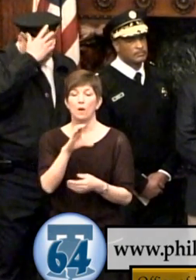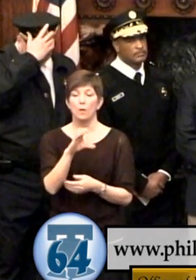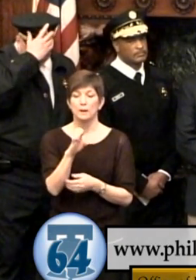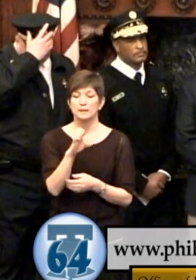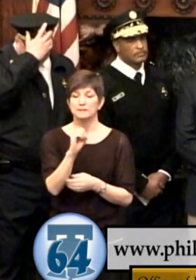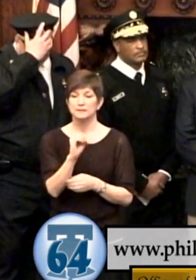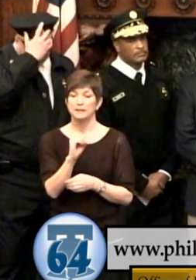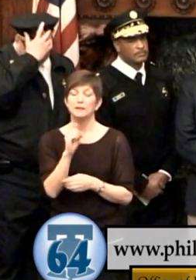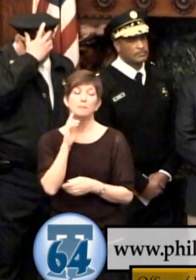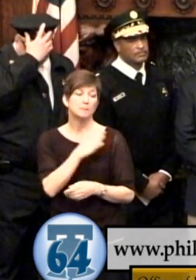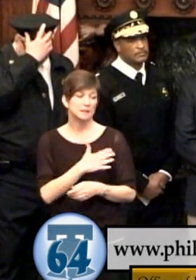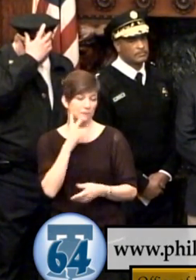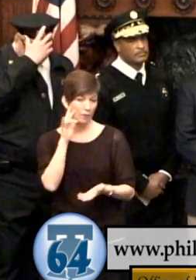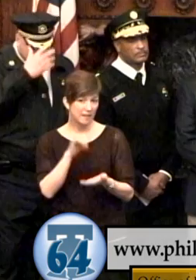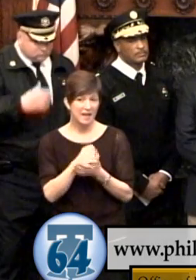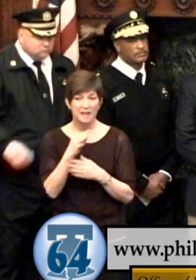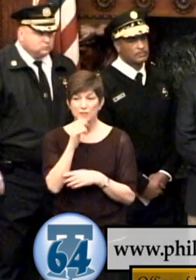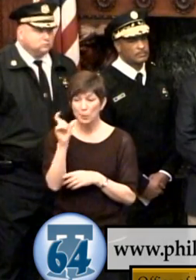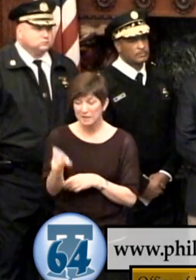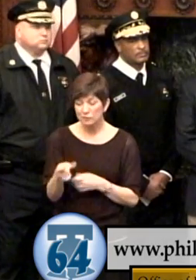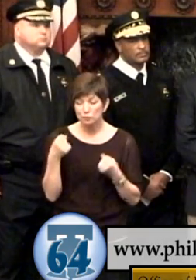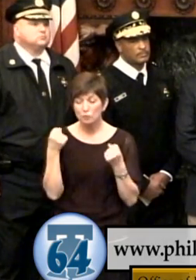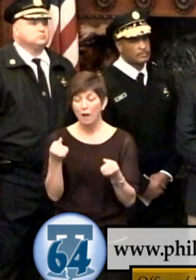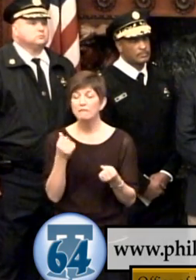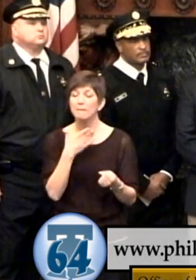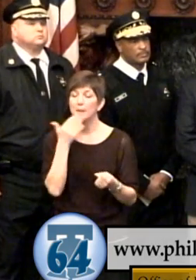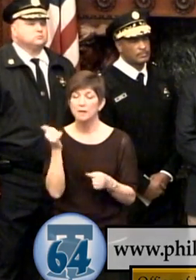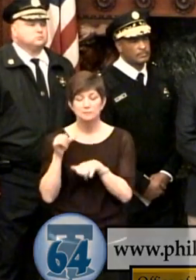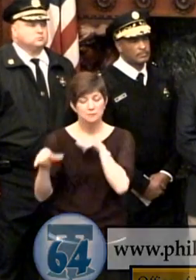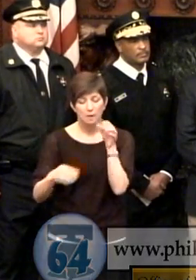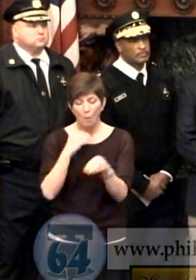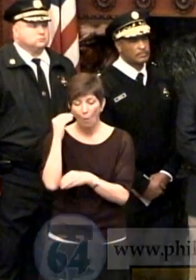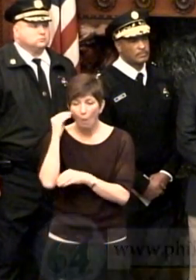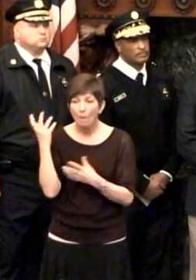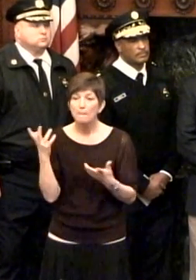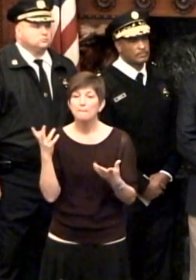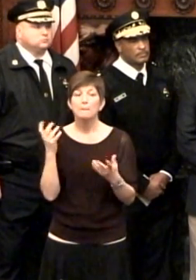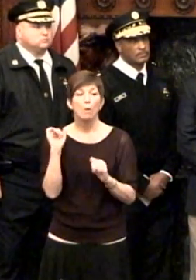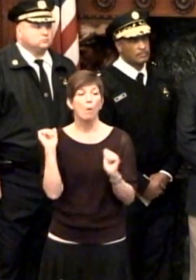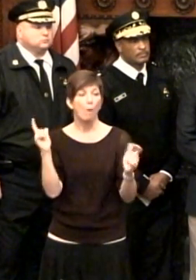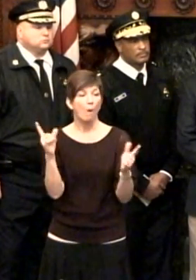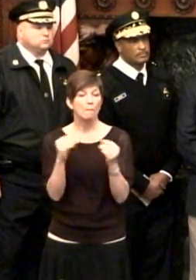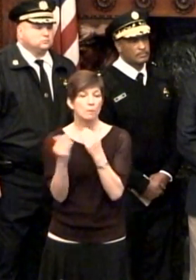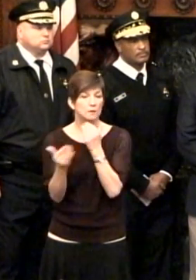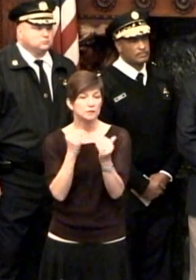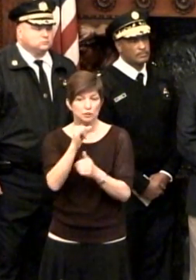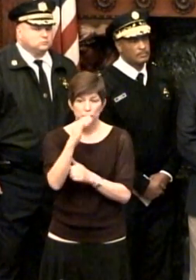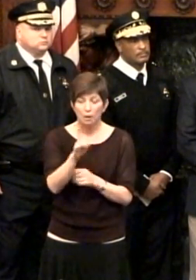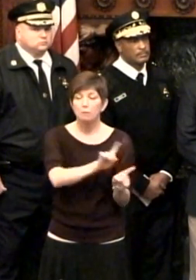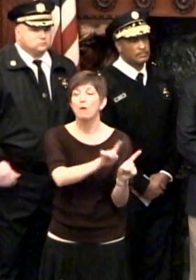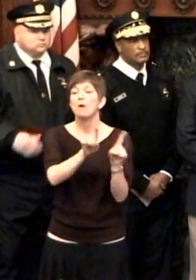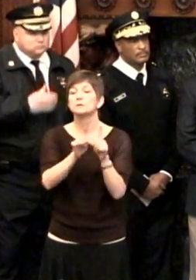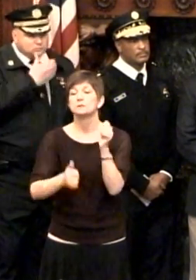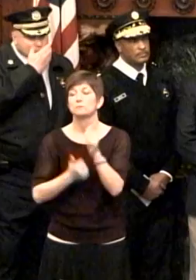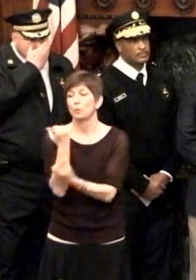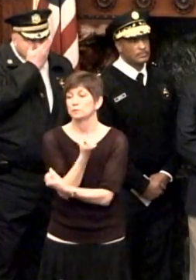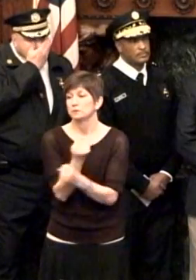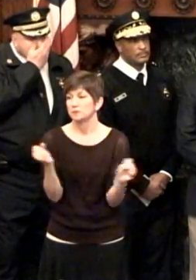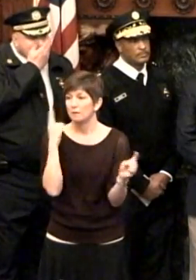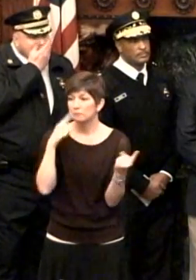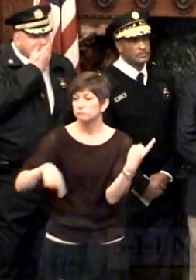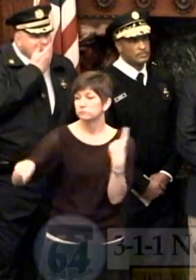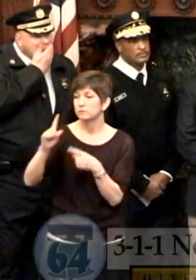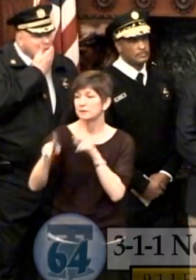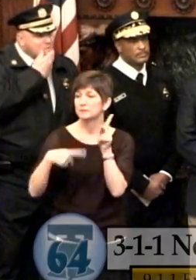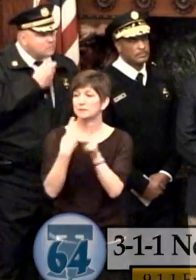that. Please, if you don't have to, stay off the roads. It makes everybody's job much, much easier. It's also the most safe thing to do in a storm